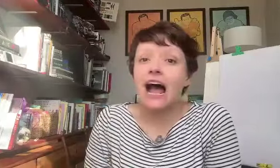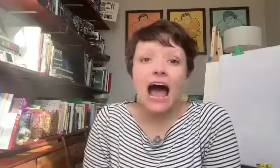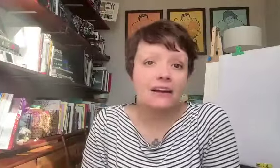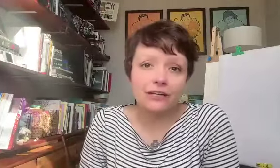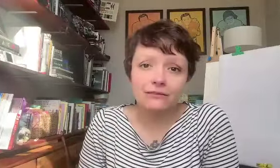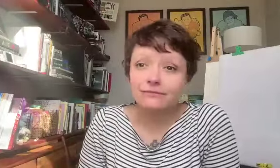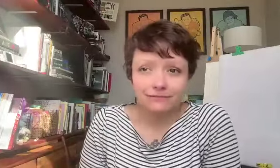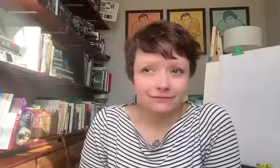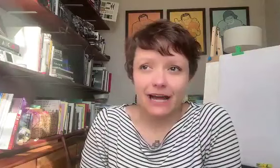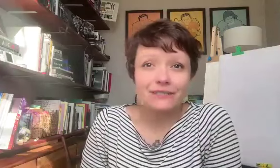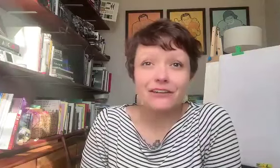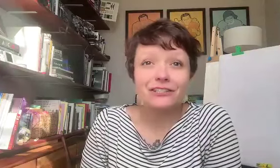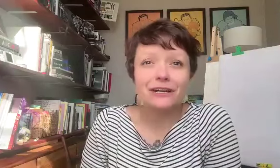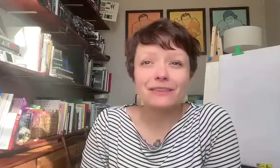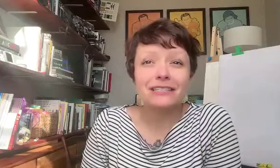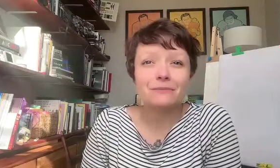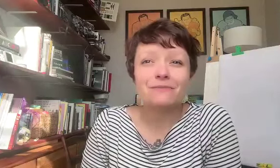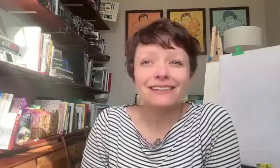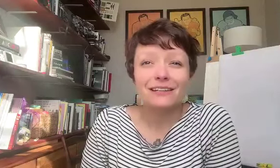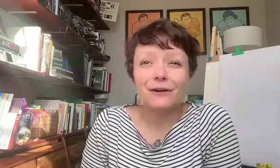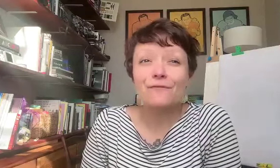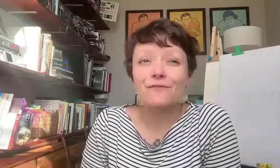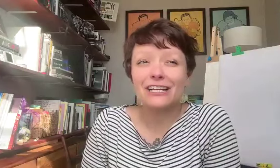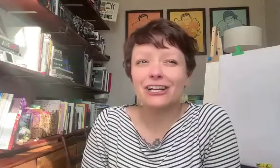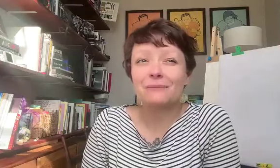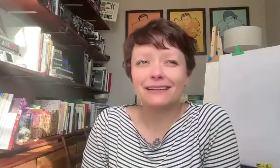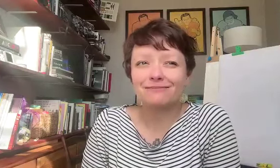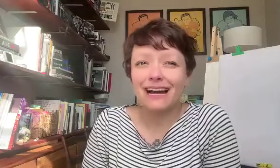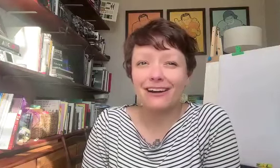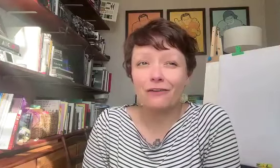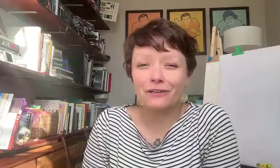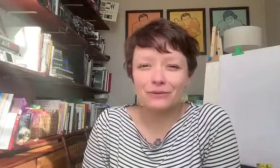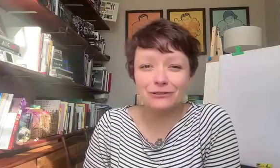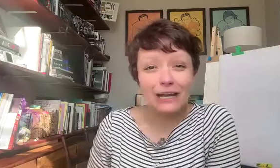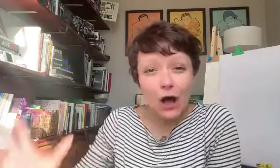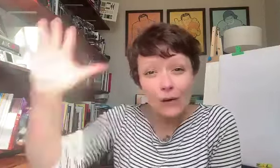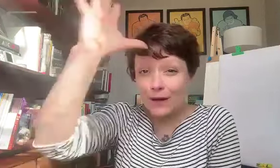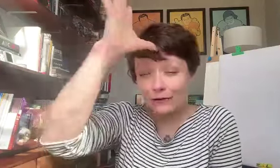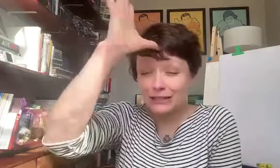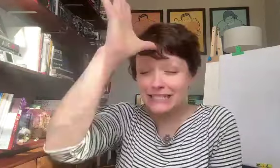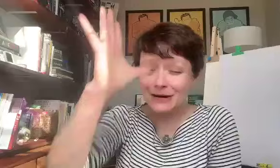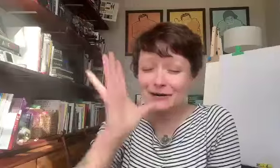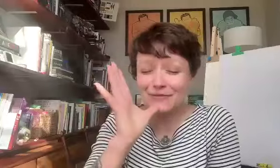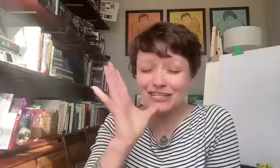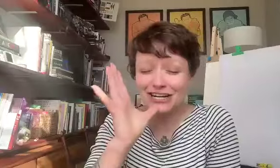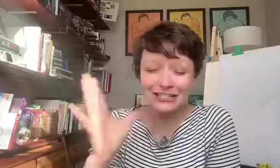I don't know. I always tell the story about this, the very funny gentleman at a conference once who said, oh, men are really smart and women talk too